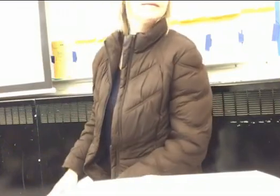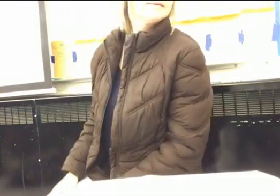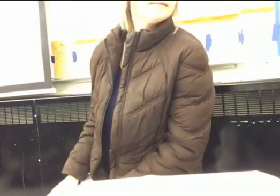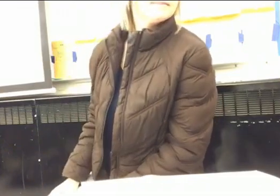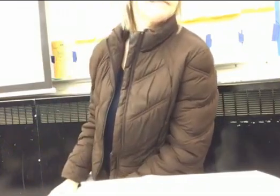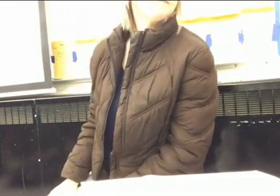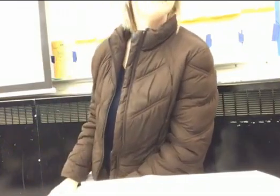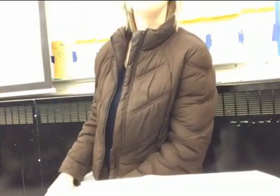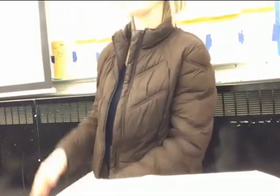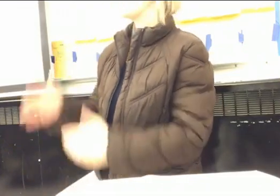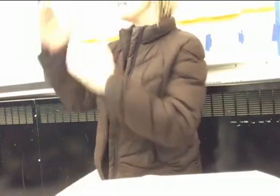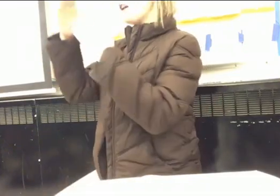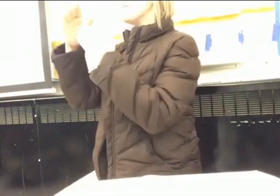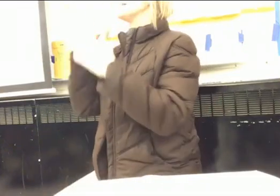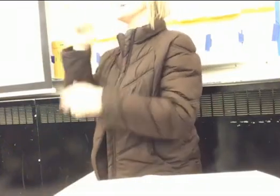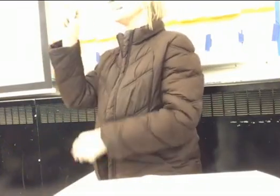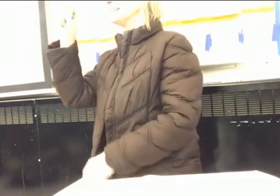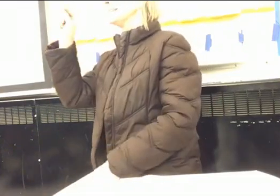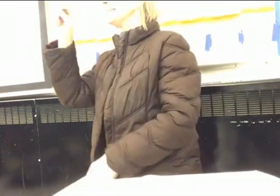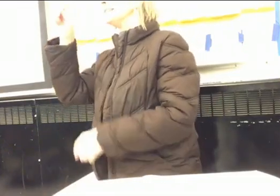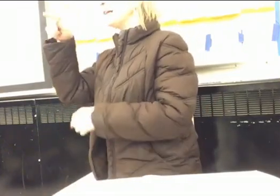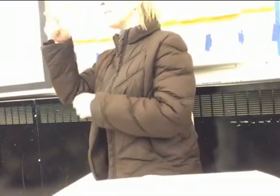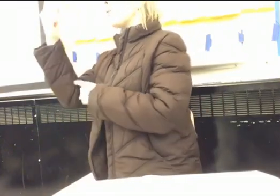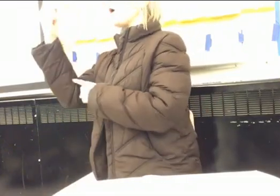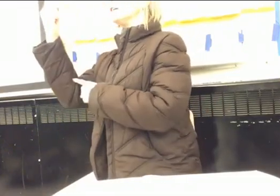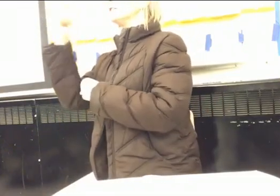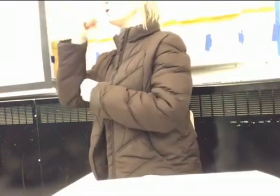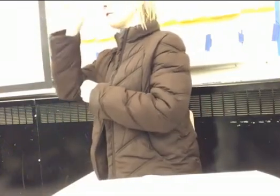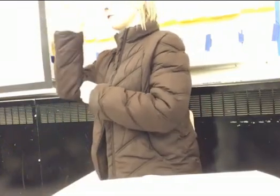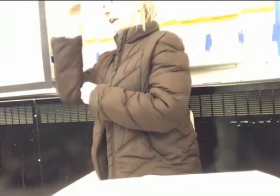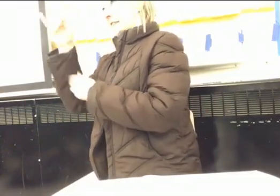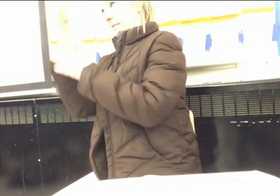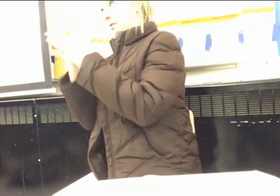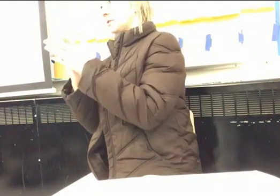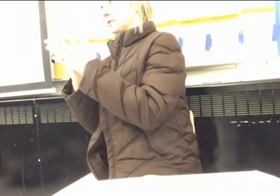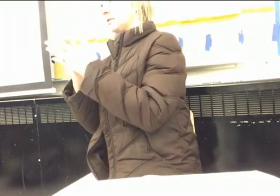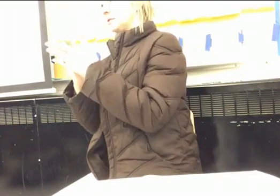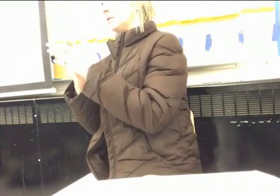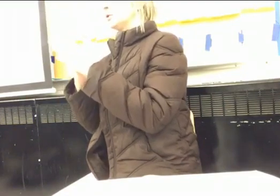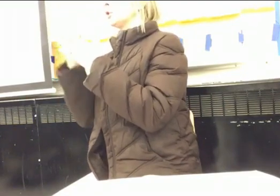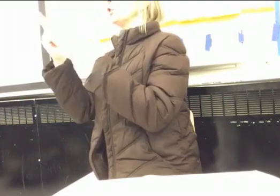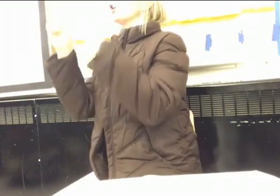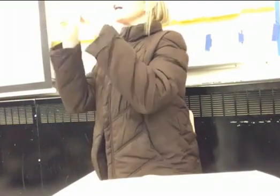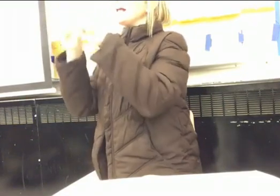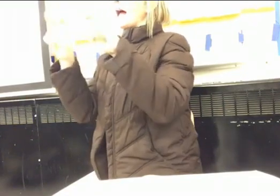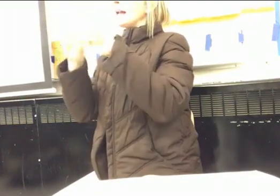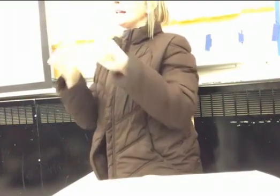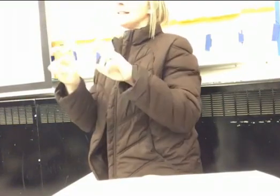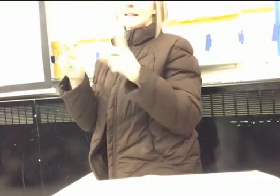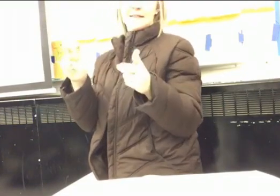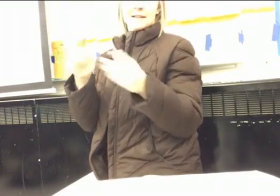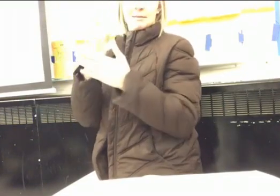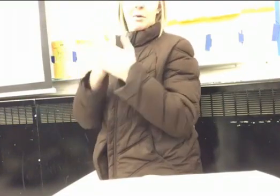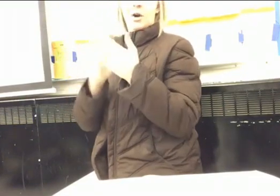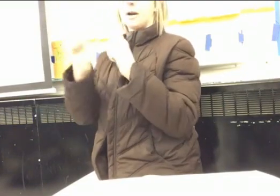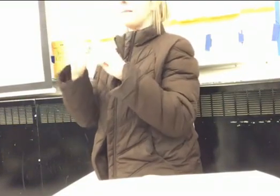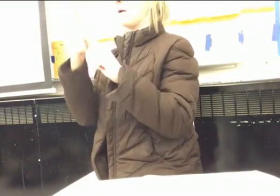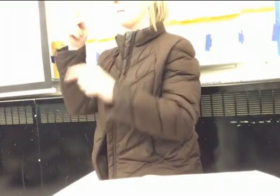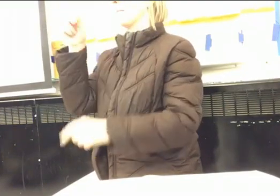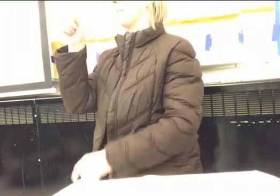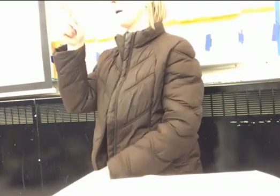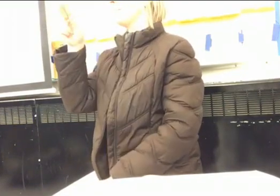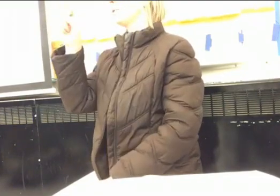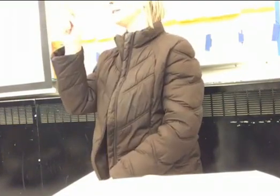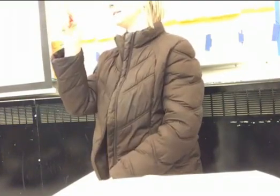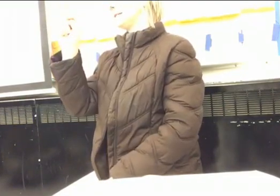star it. Make sure you don't forget to do it. Okay? You're going to be analyzing this cartoon of populism.